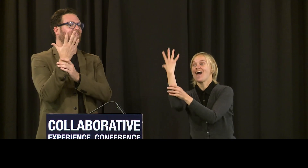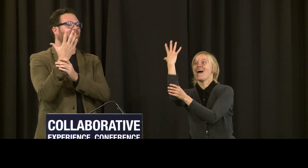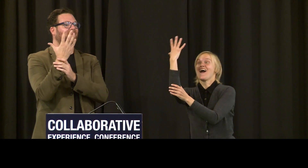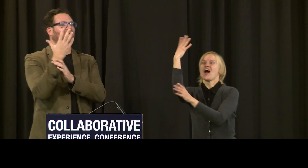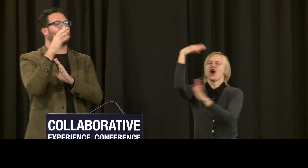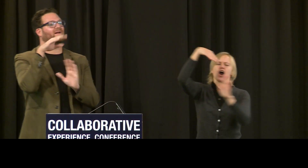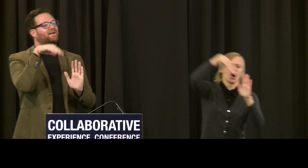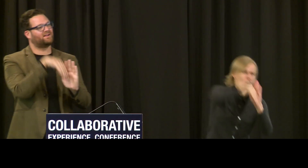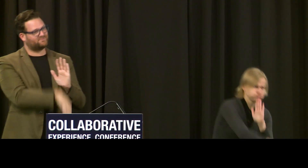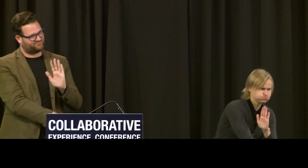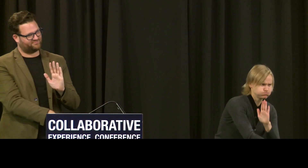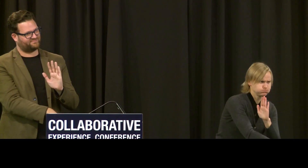I got really